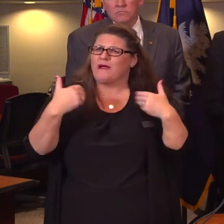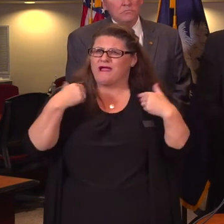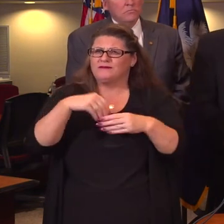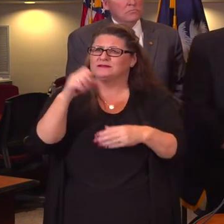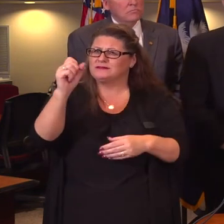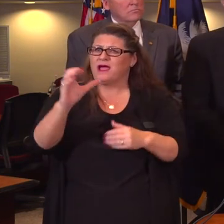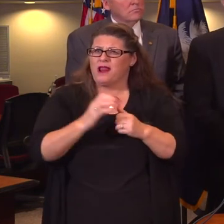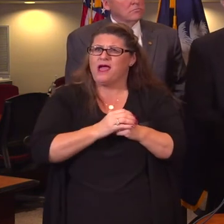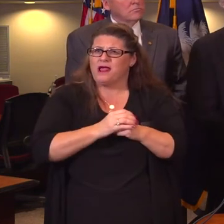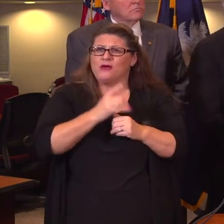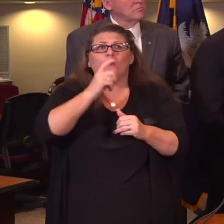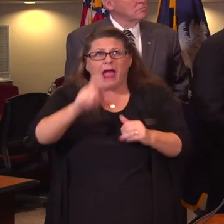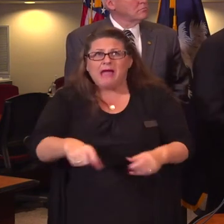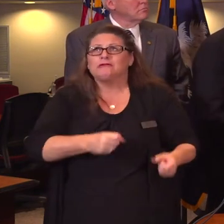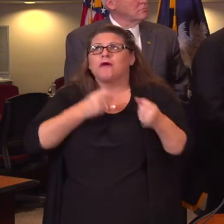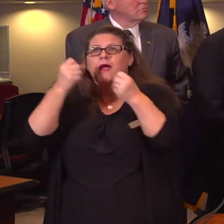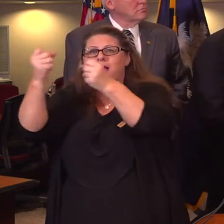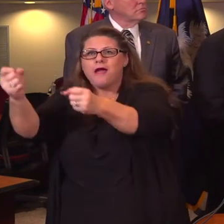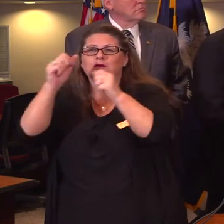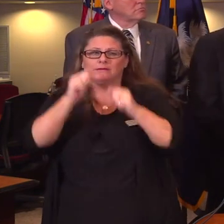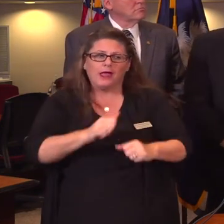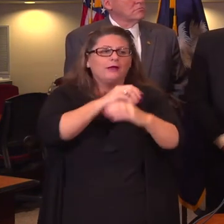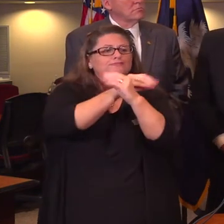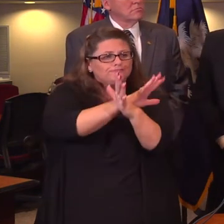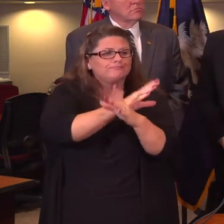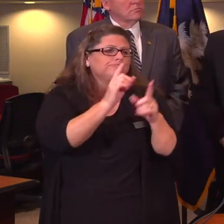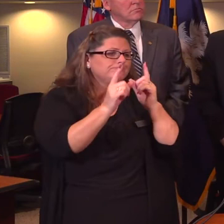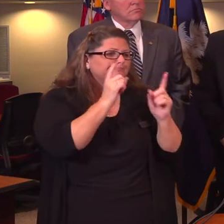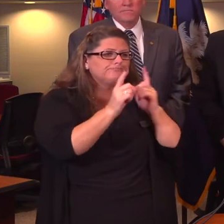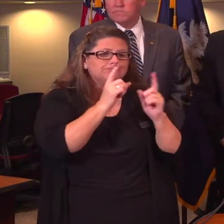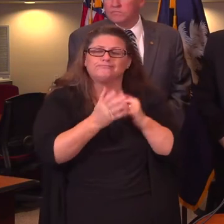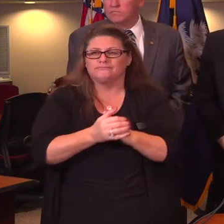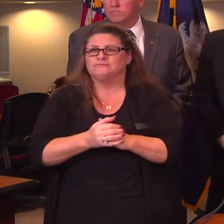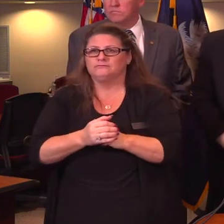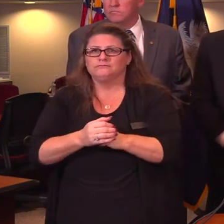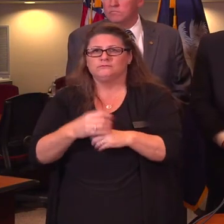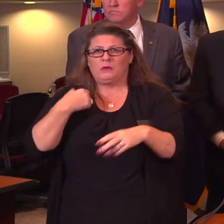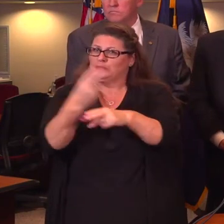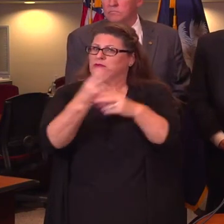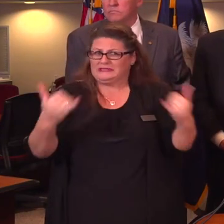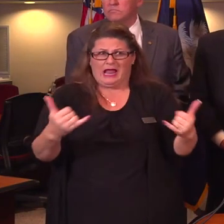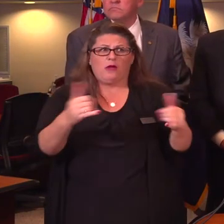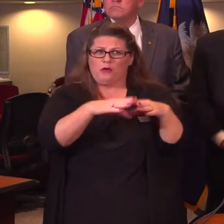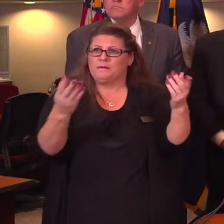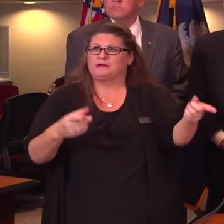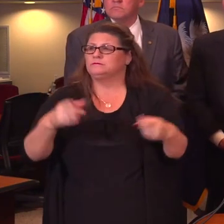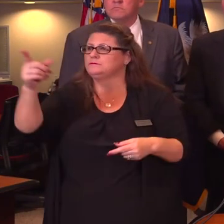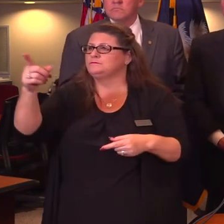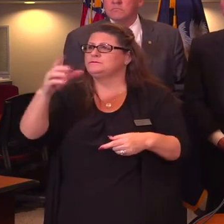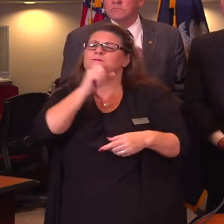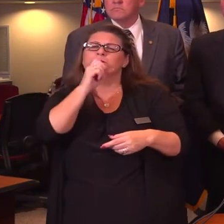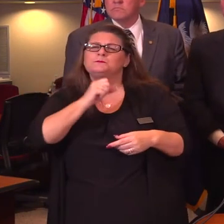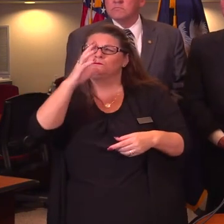state that we've been preparing for, and it's, we're putting it to use now. The senior citizen woman,